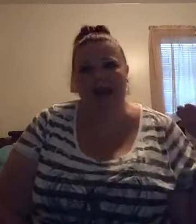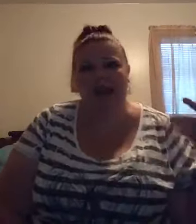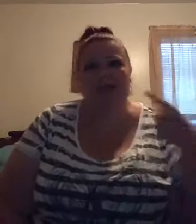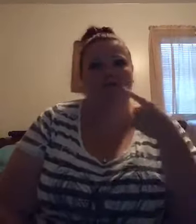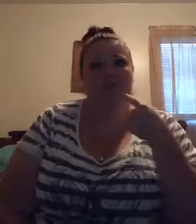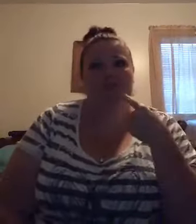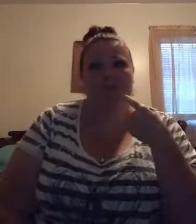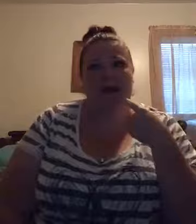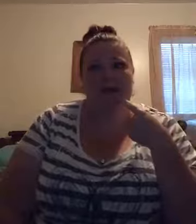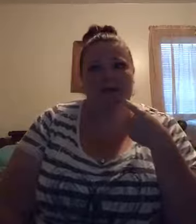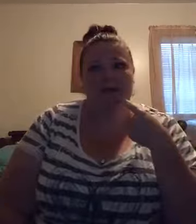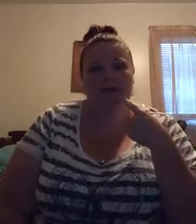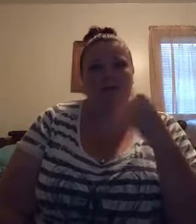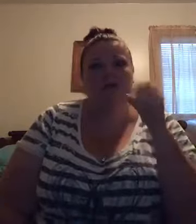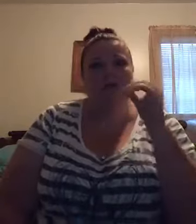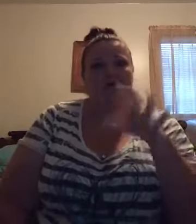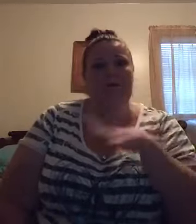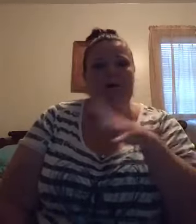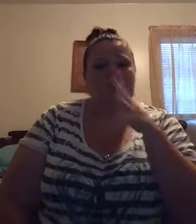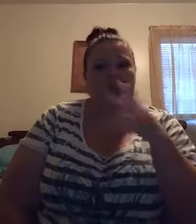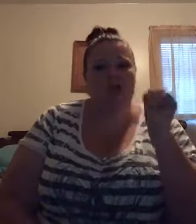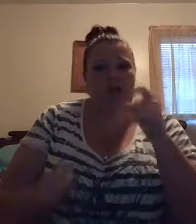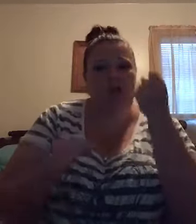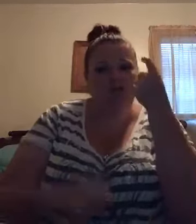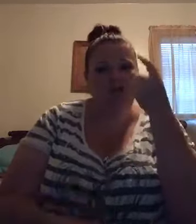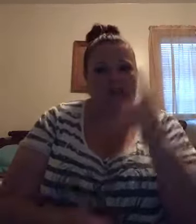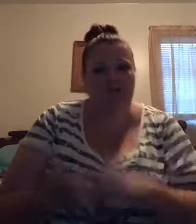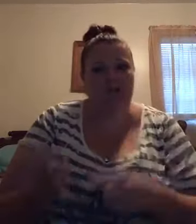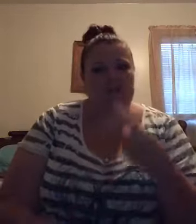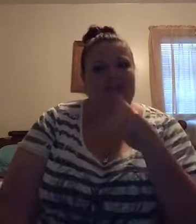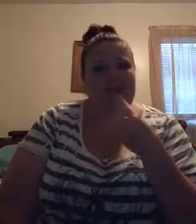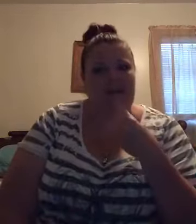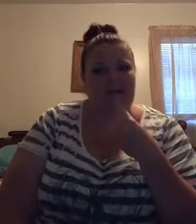in front of her mouth so that my mother could understand what she said.